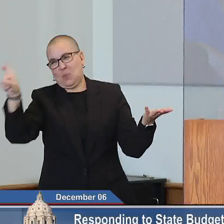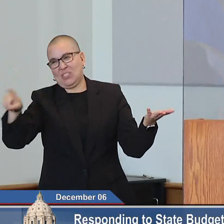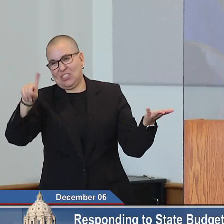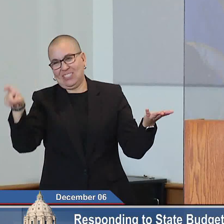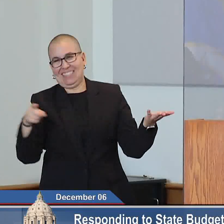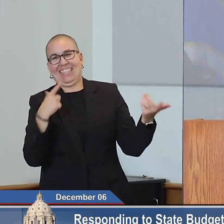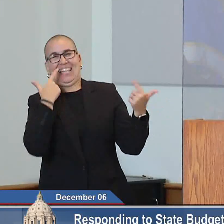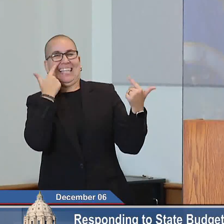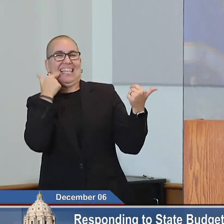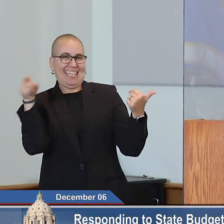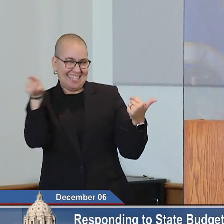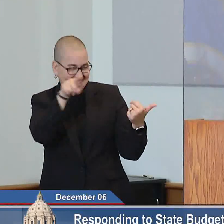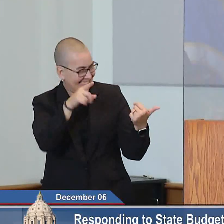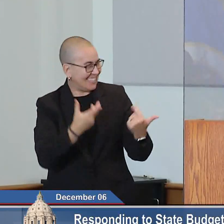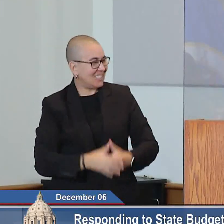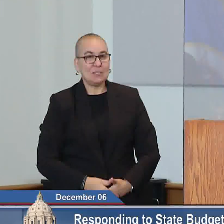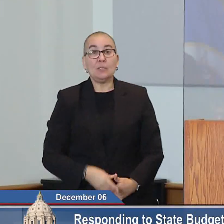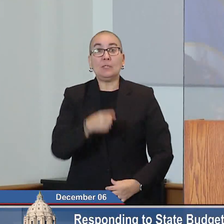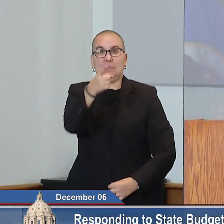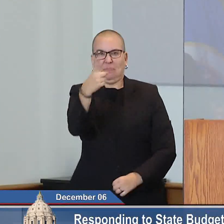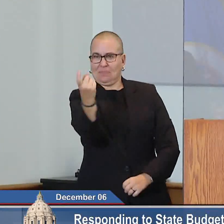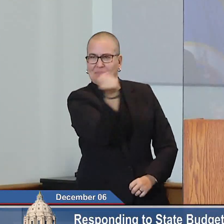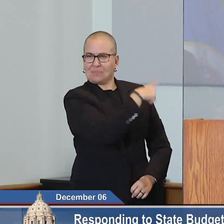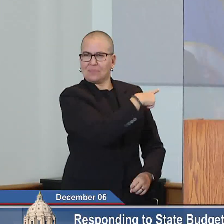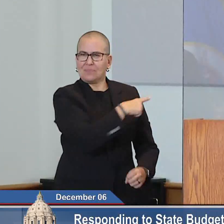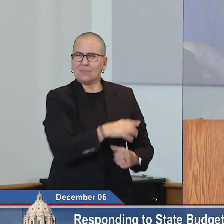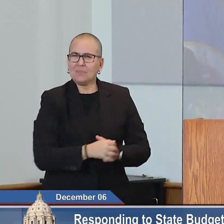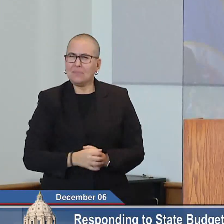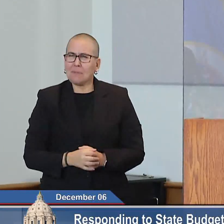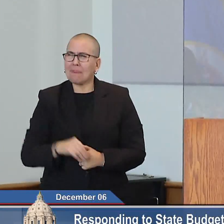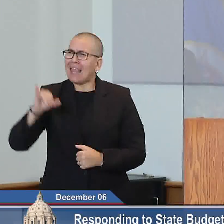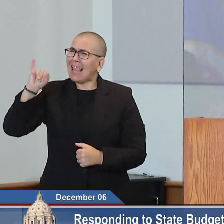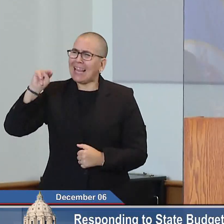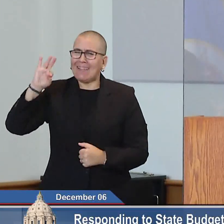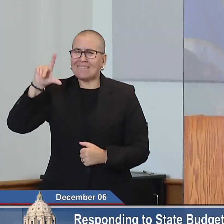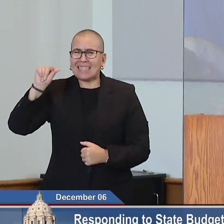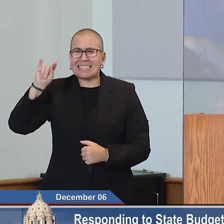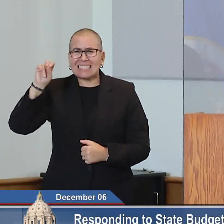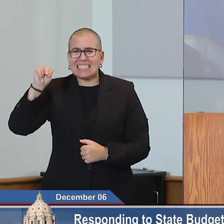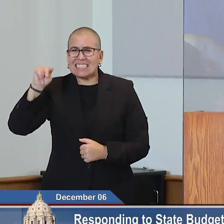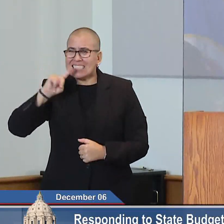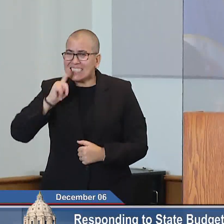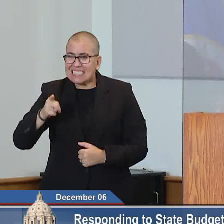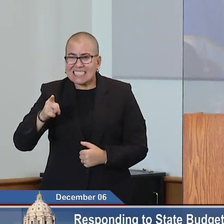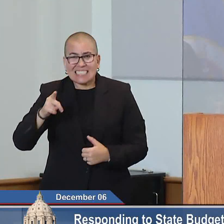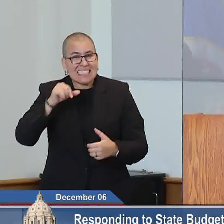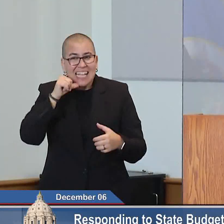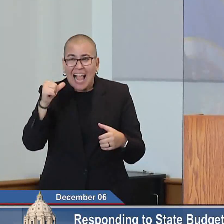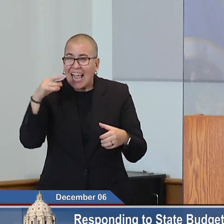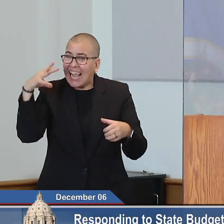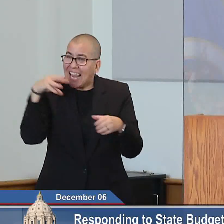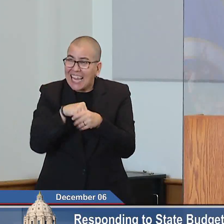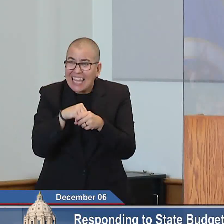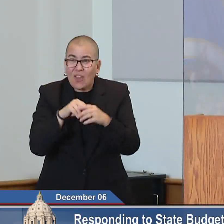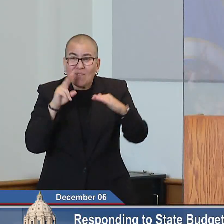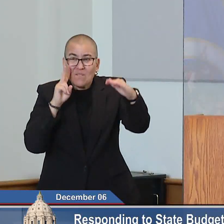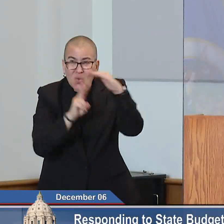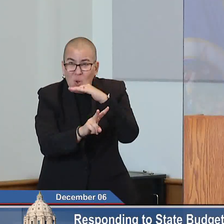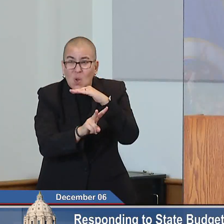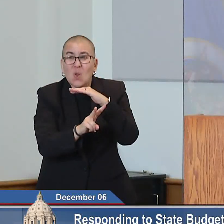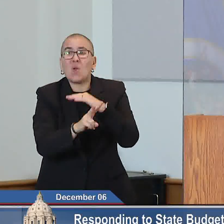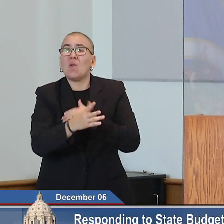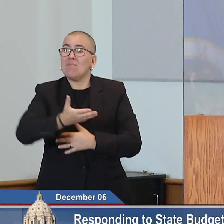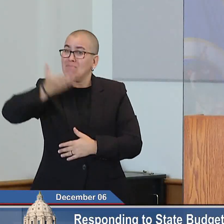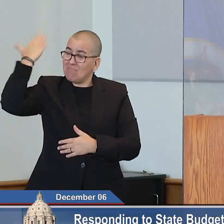Governor, what about inflation? Inflation is real in the economy. said it's not in the forecast, though. Past lawmakers, past governors